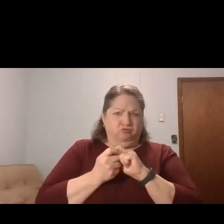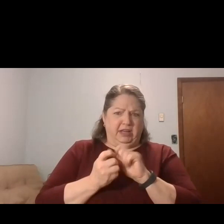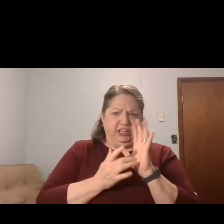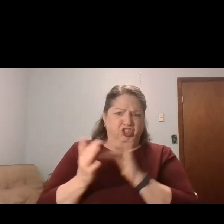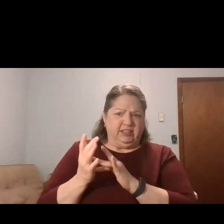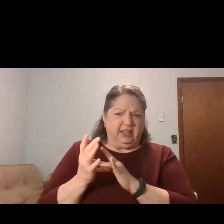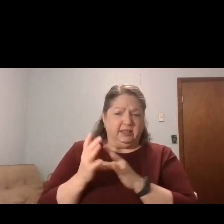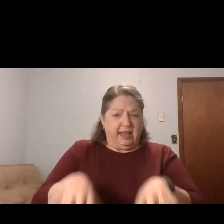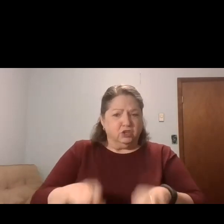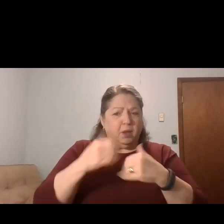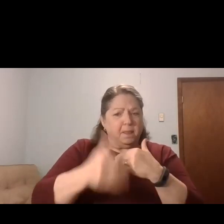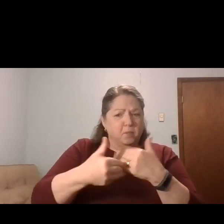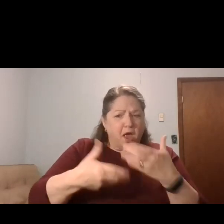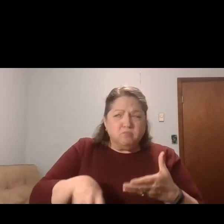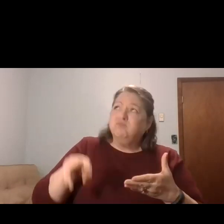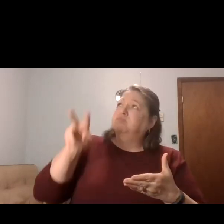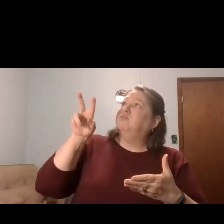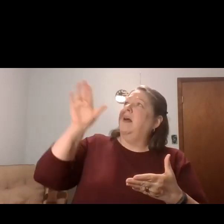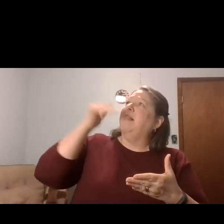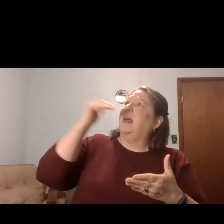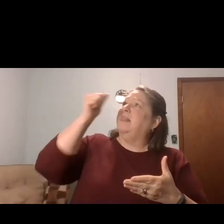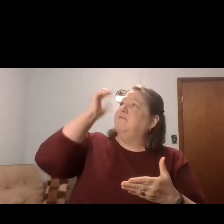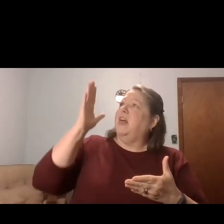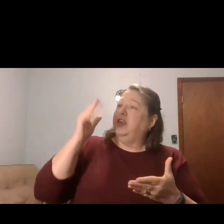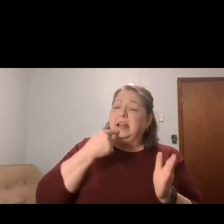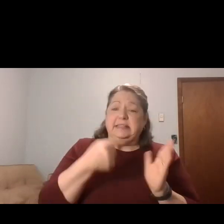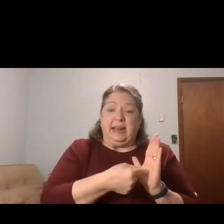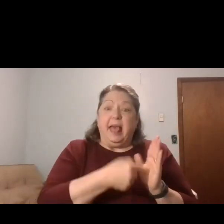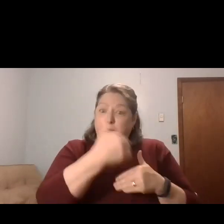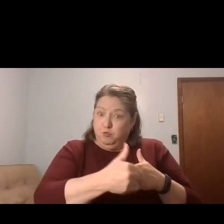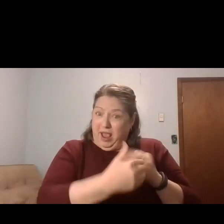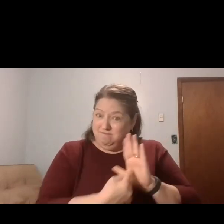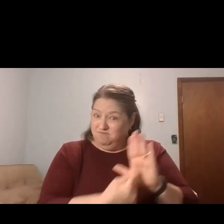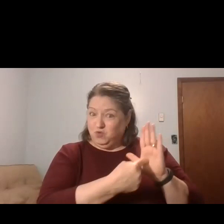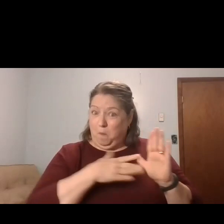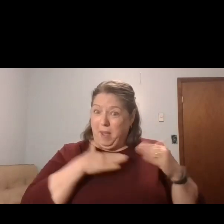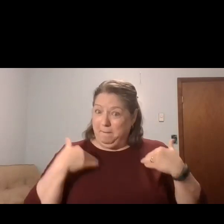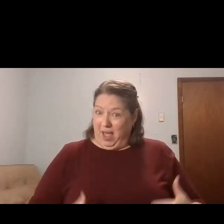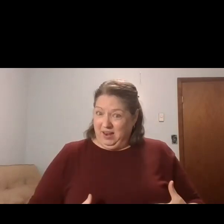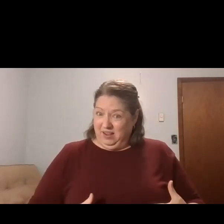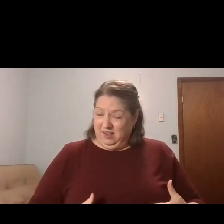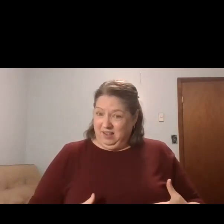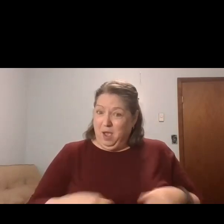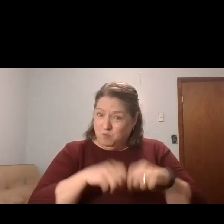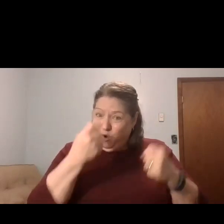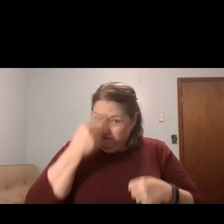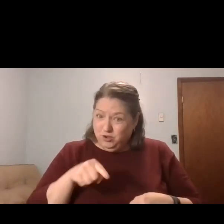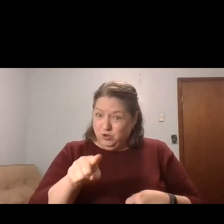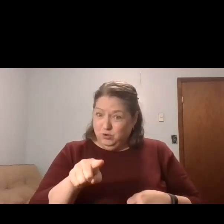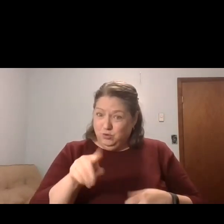he told the disciples, "This is my body, which is broken for you. Do this in remembrance of me." So let's partake